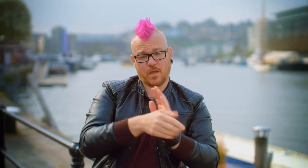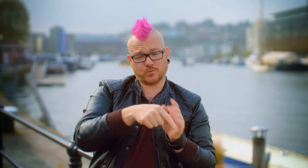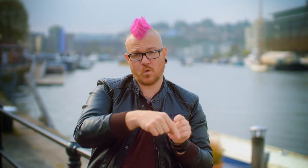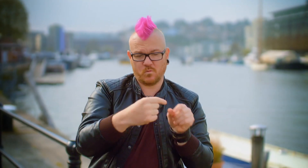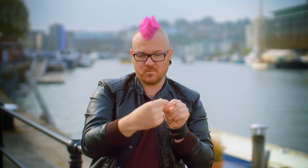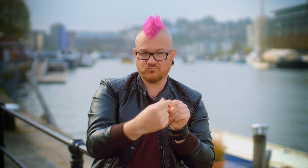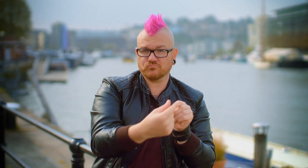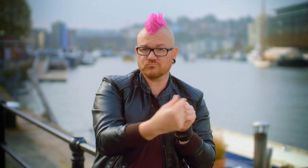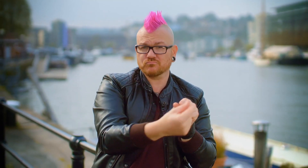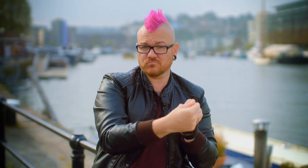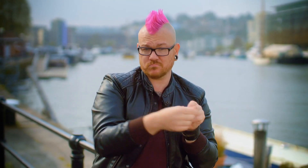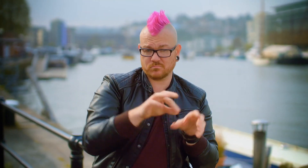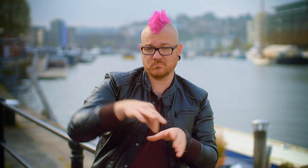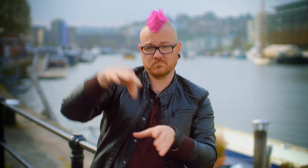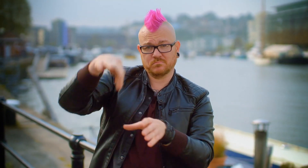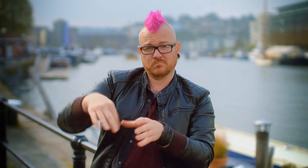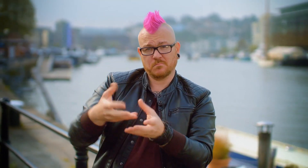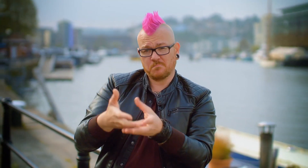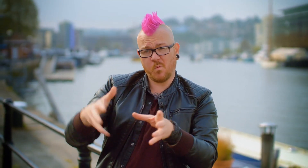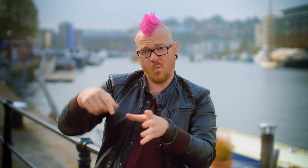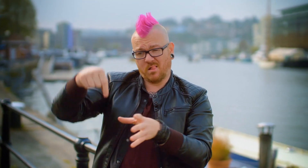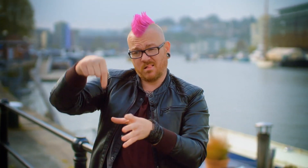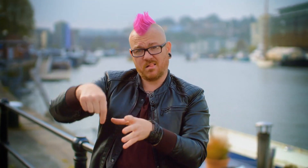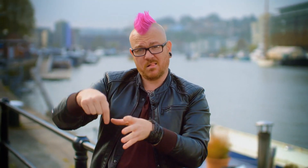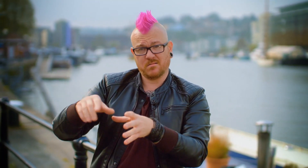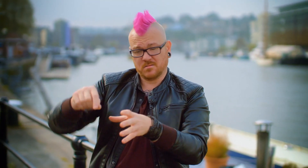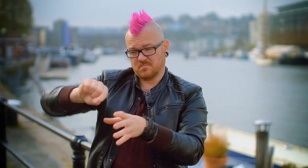Cut the avocado into segments and dip each one in the batter mixture.